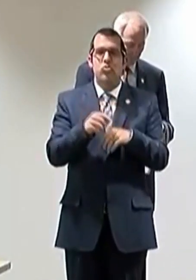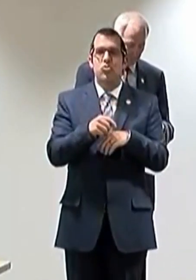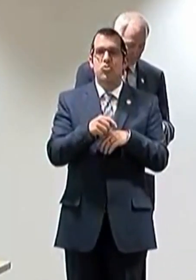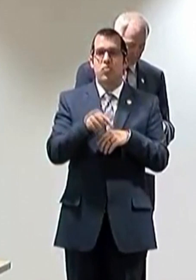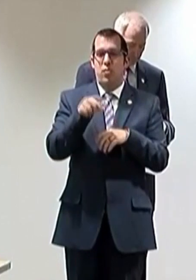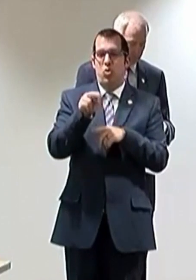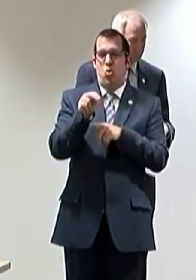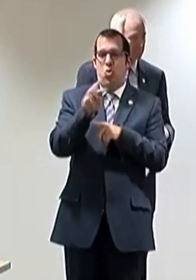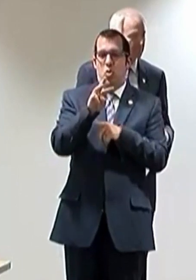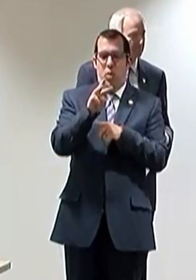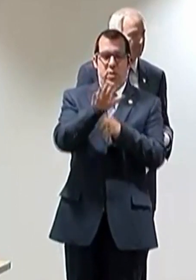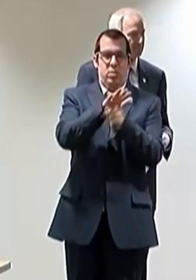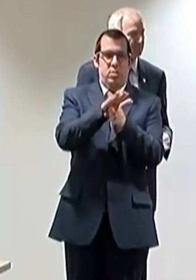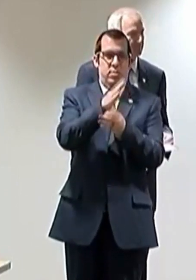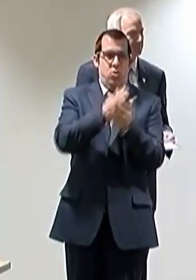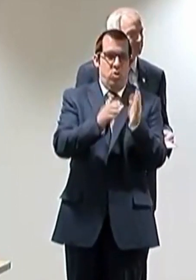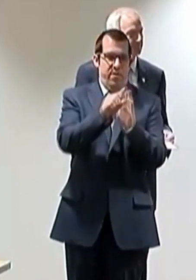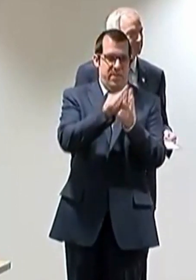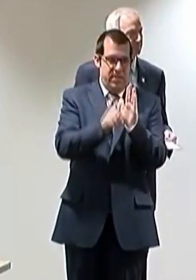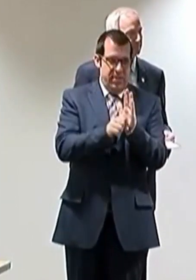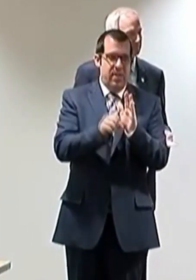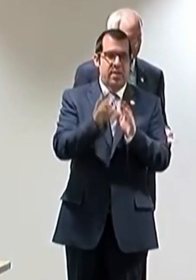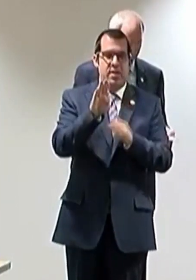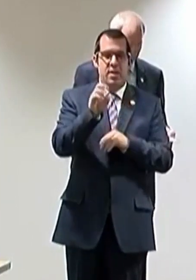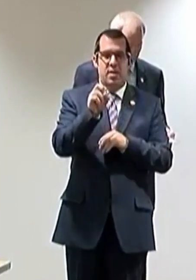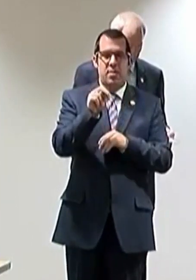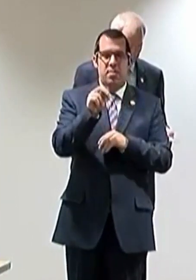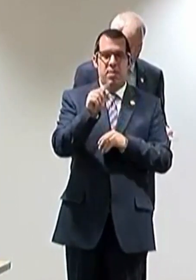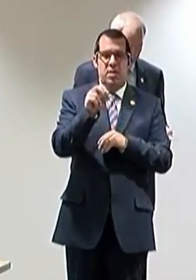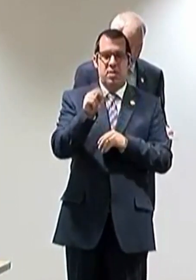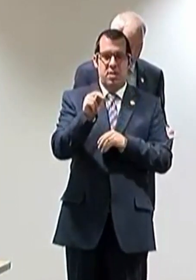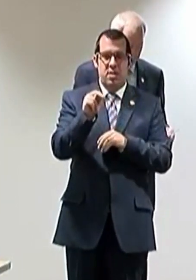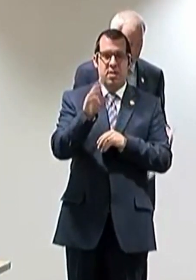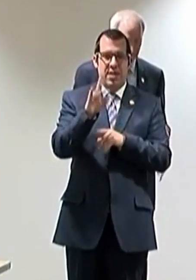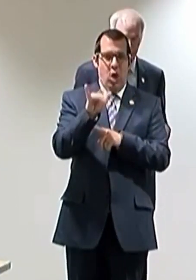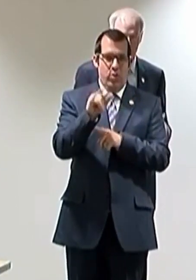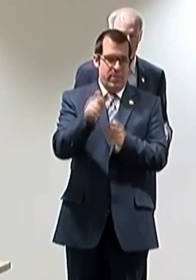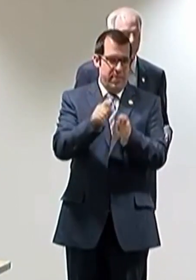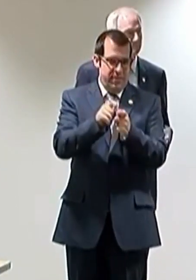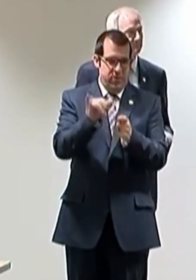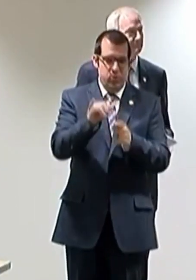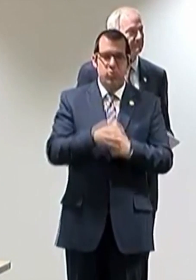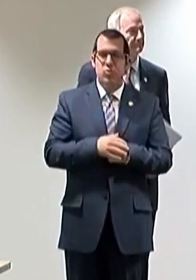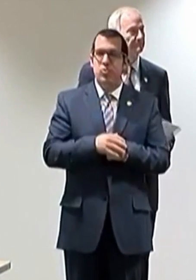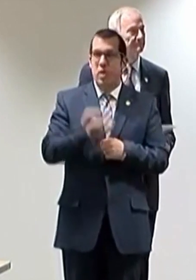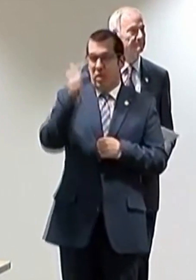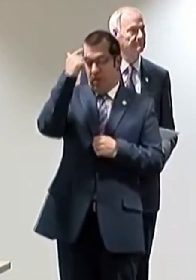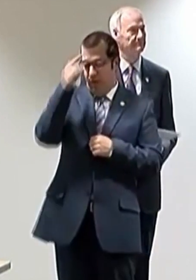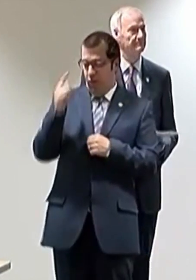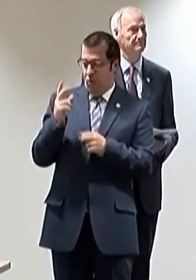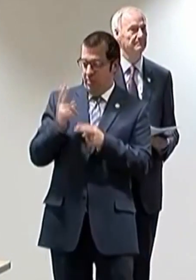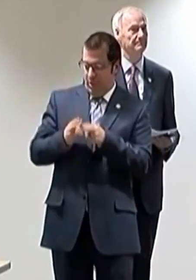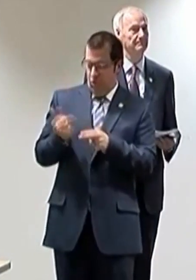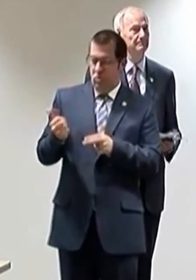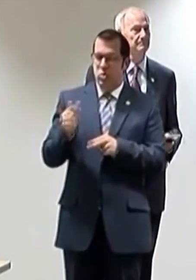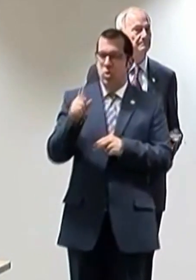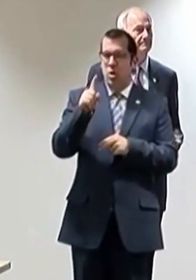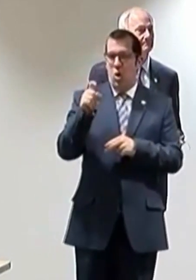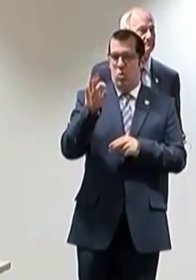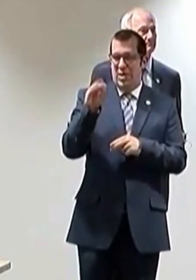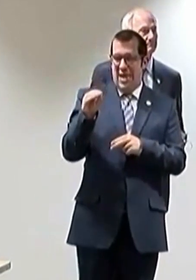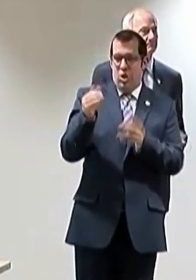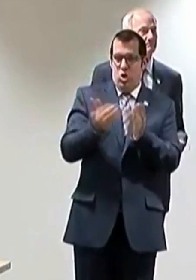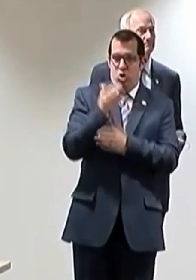the northwest part of the state and Benton County in particular. As the Governor mentioned, we've had 190 new cases